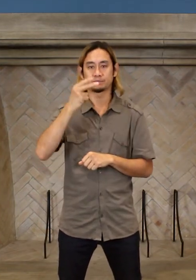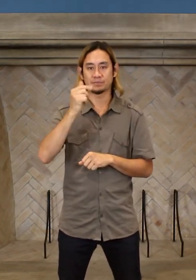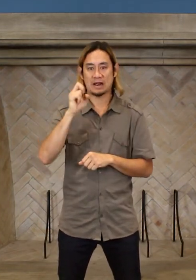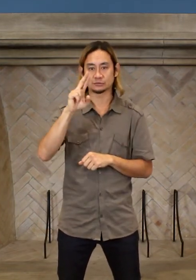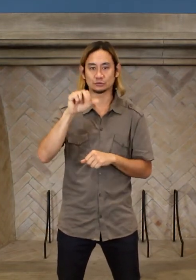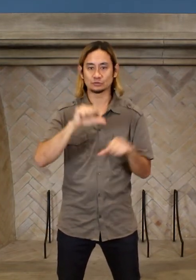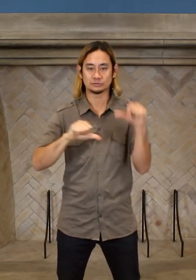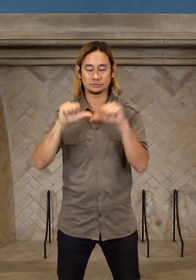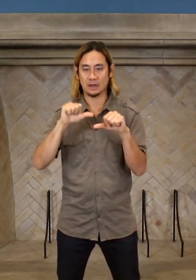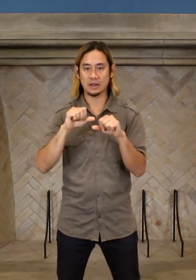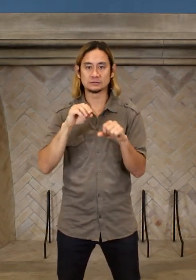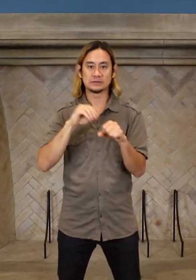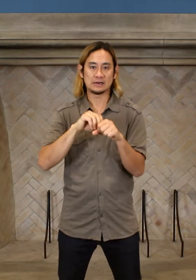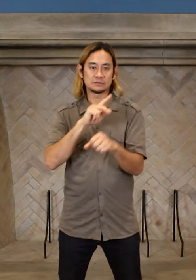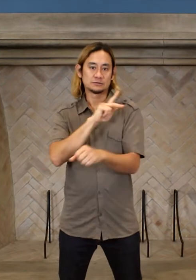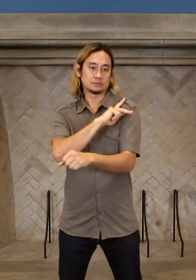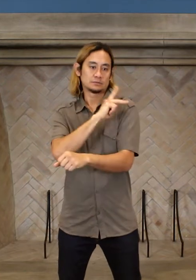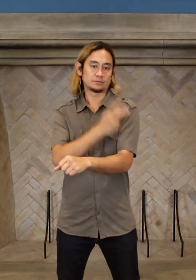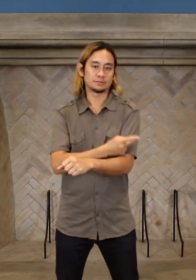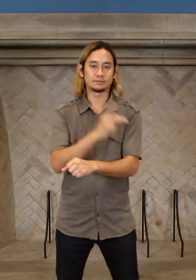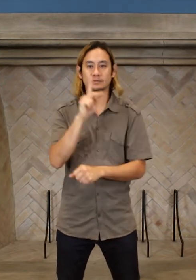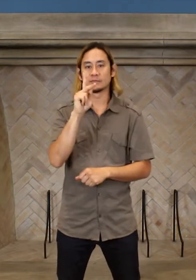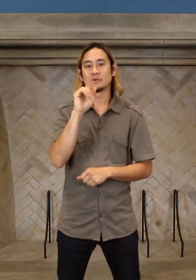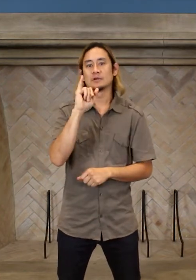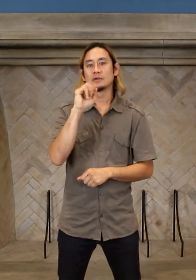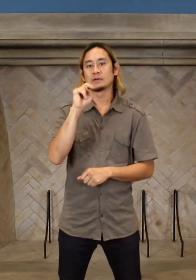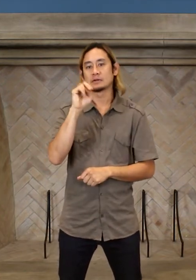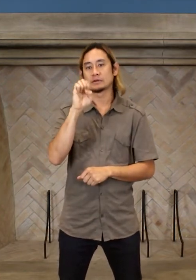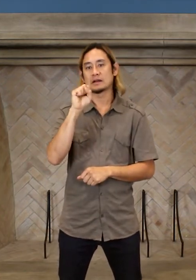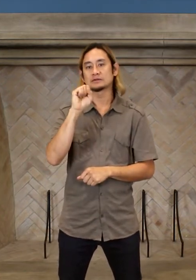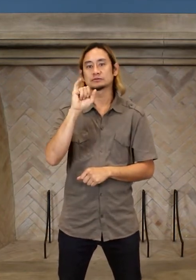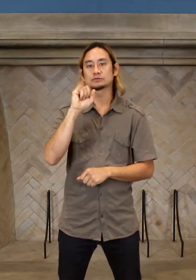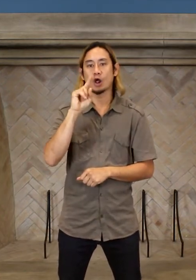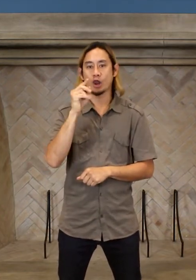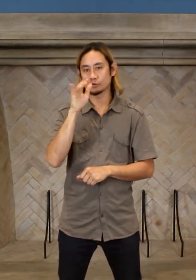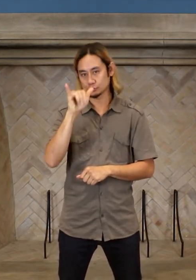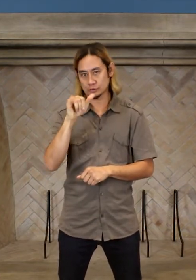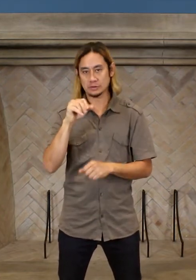I graduated with my Bachelor of Science in Kinesiology